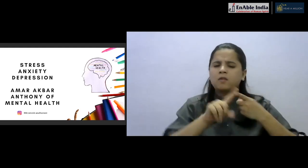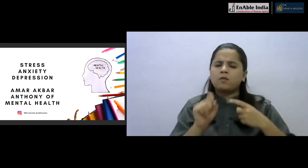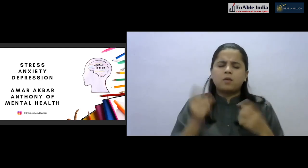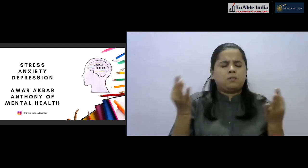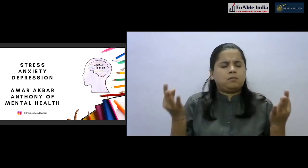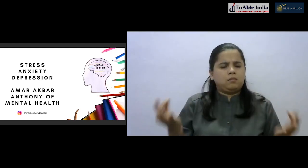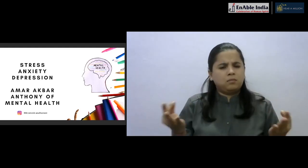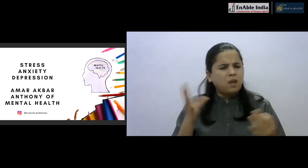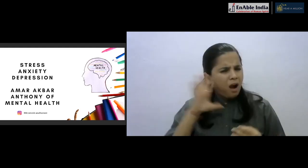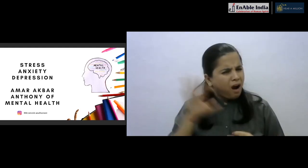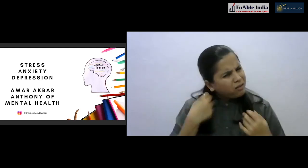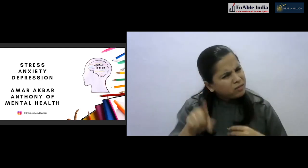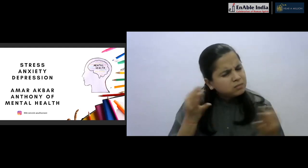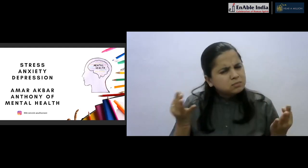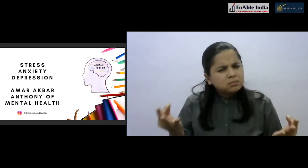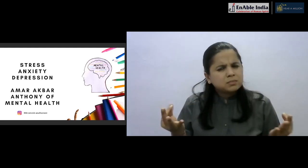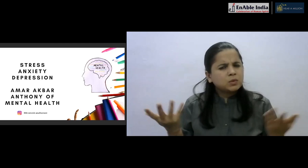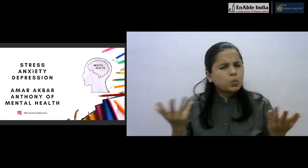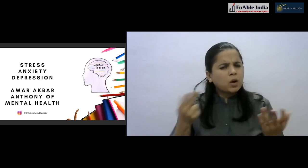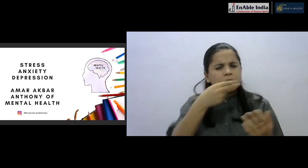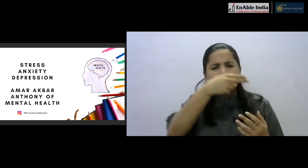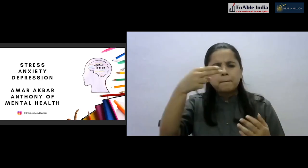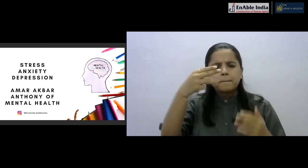all heard of meditation?